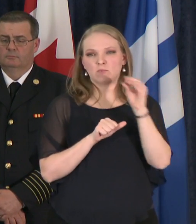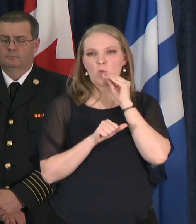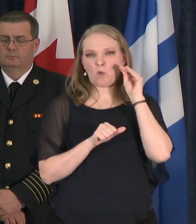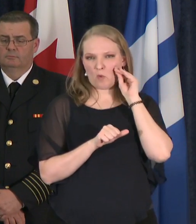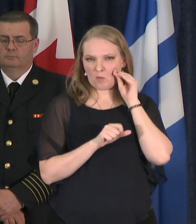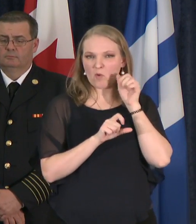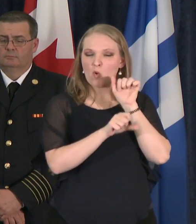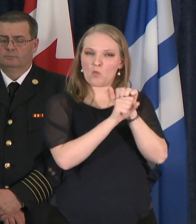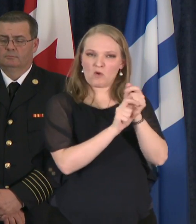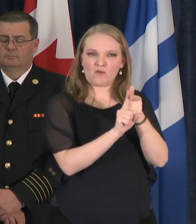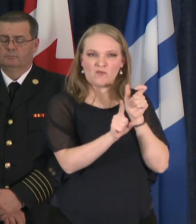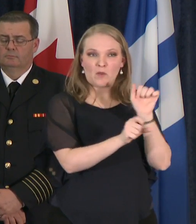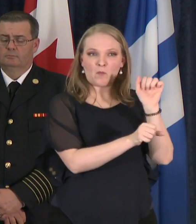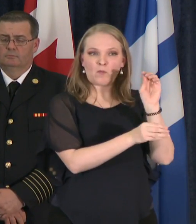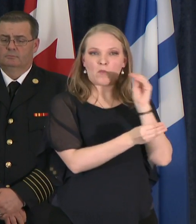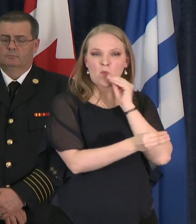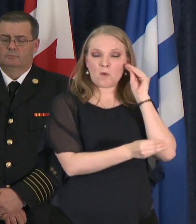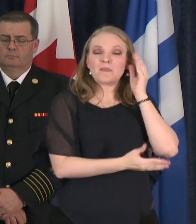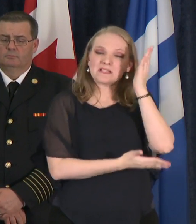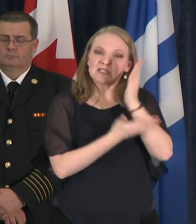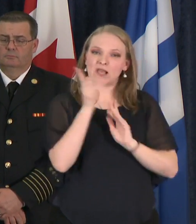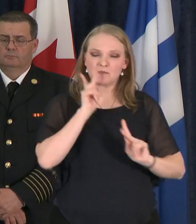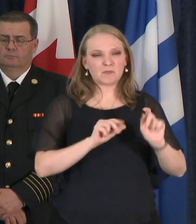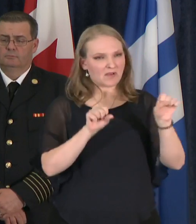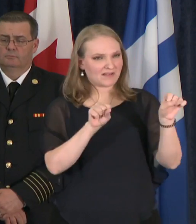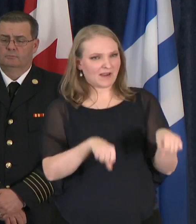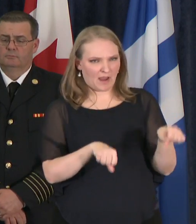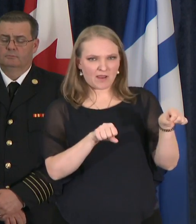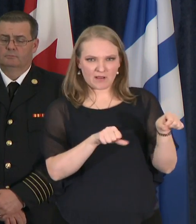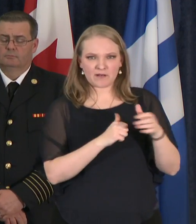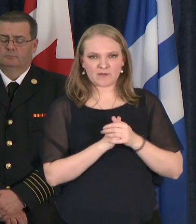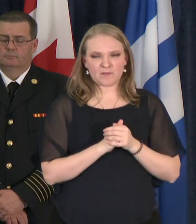able to take advantage of that. But you know, the difference, I